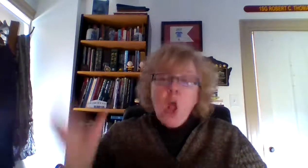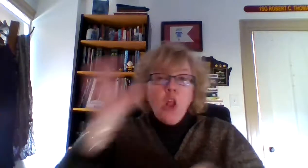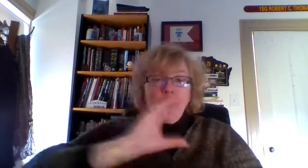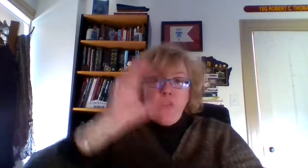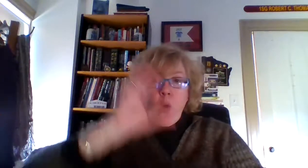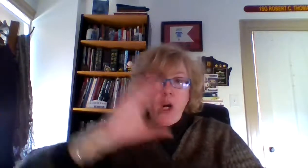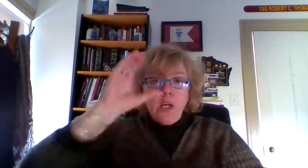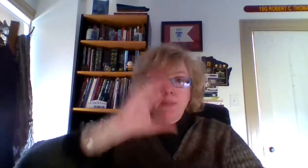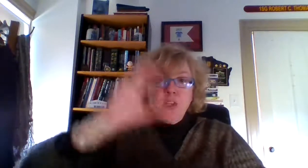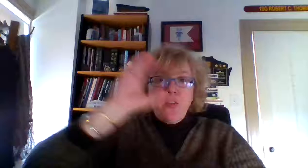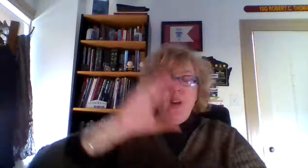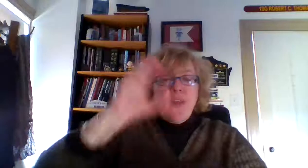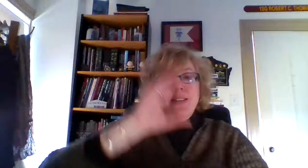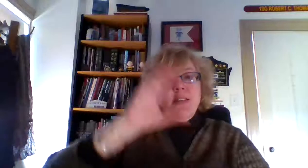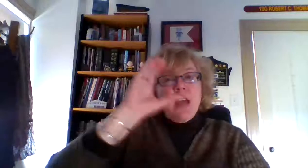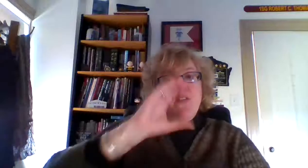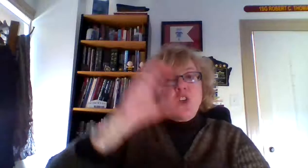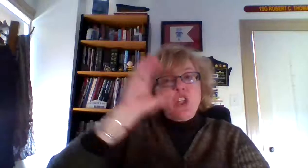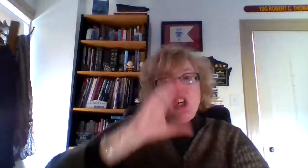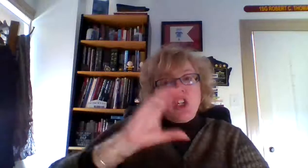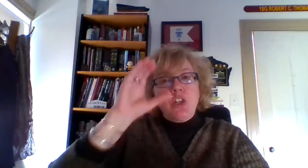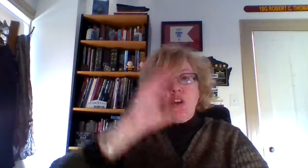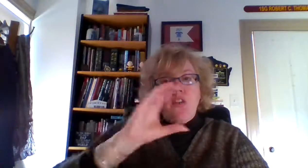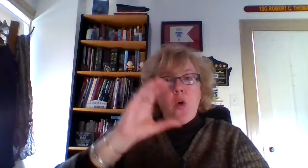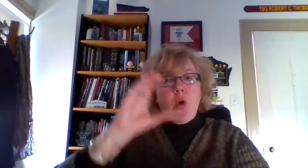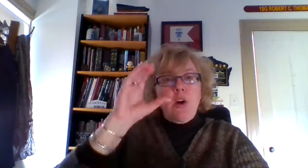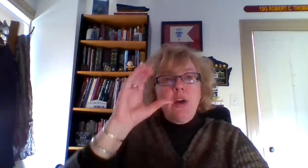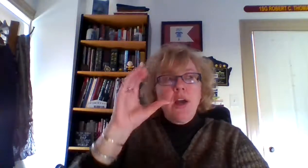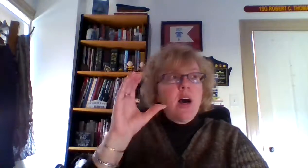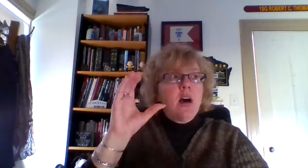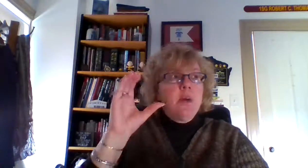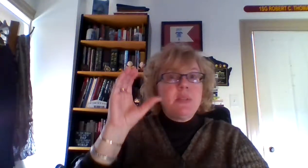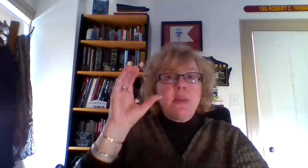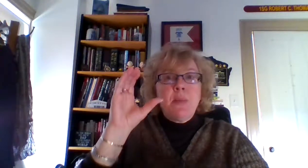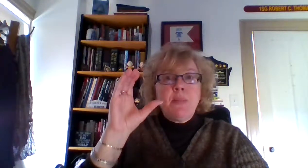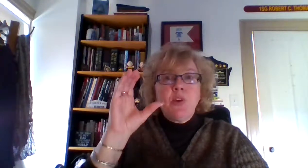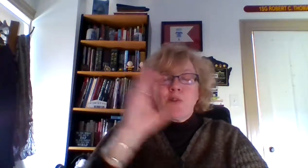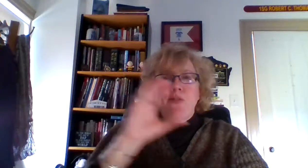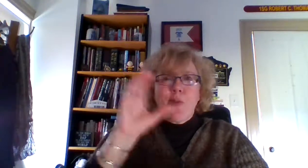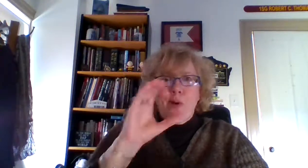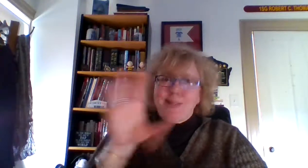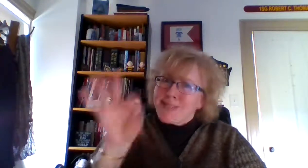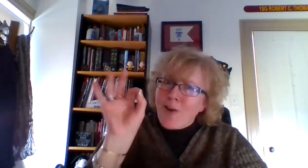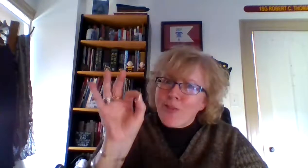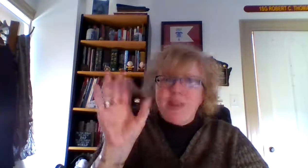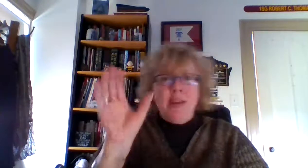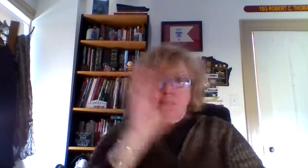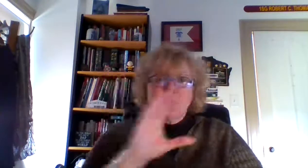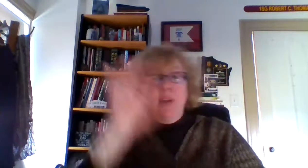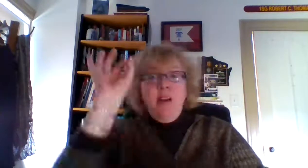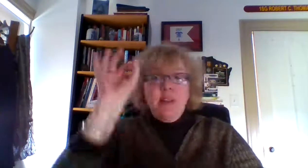Look for. That's the sign for search. Look for. Some people use it for discover, like, I discovered